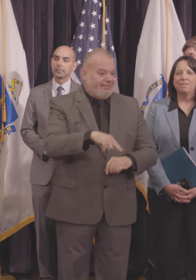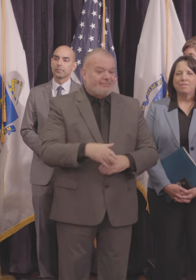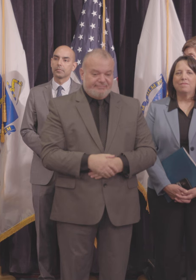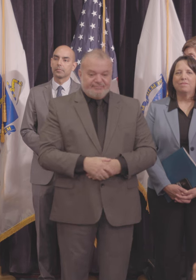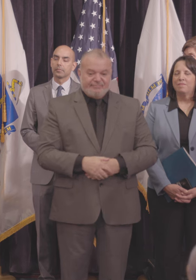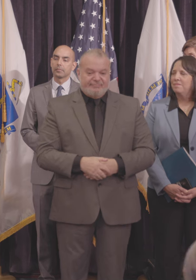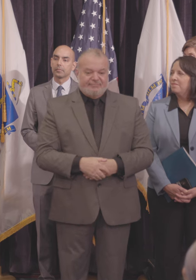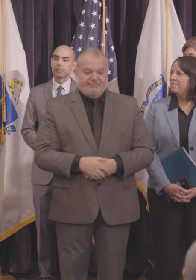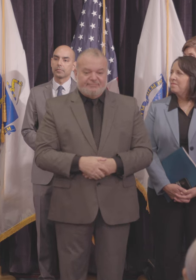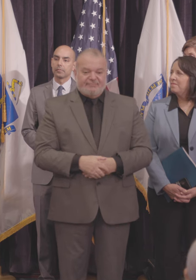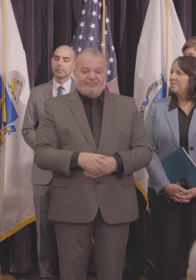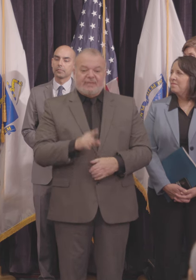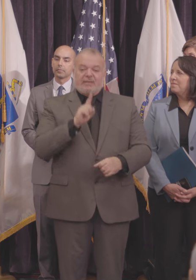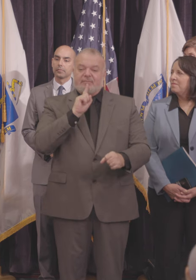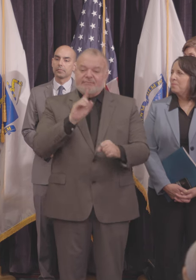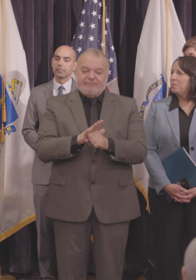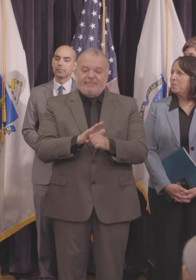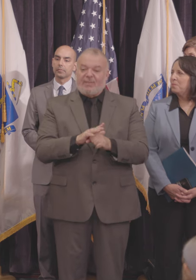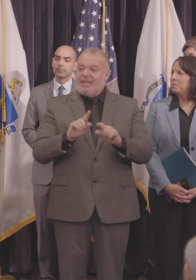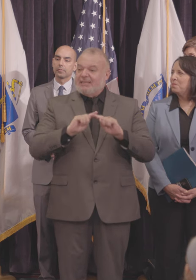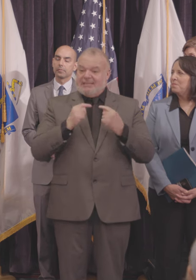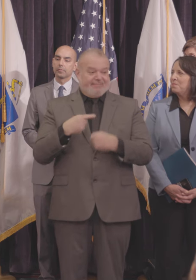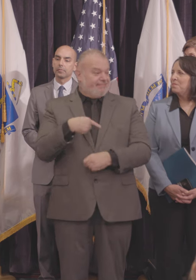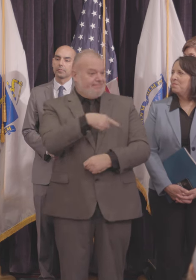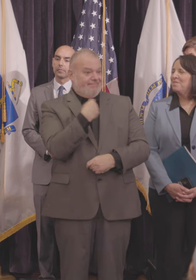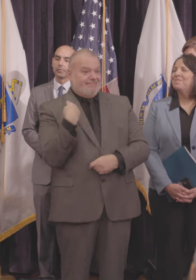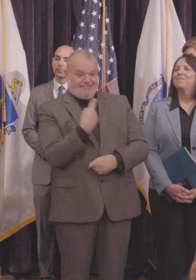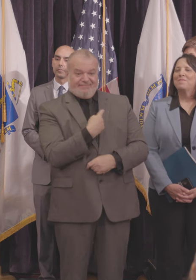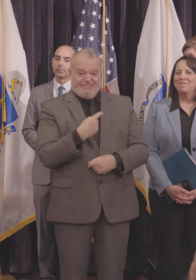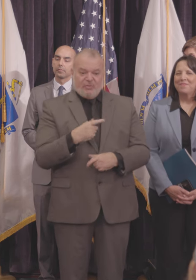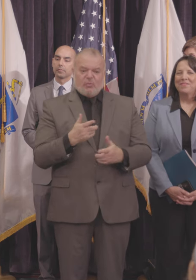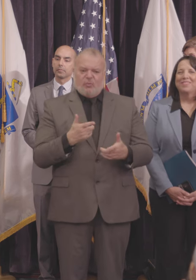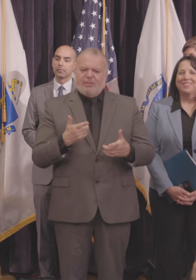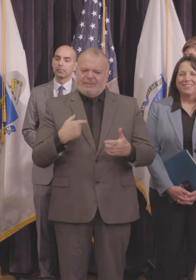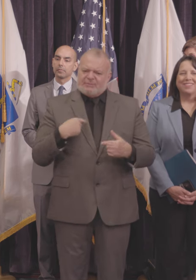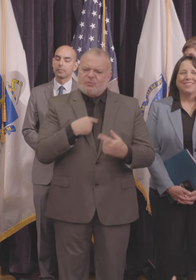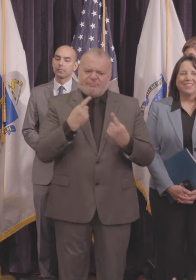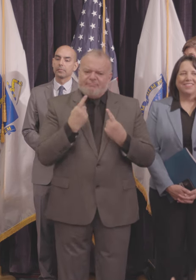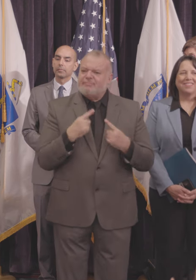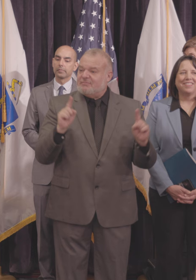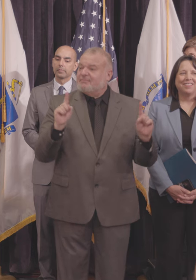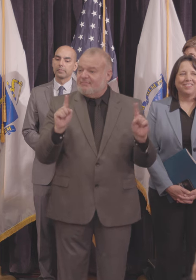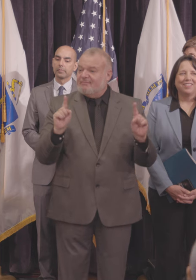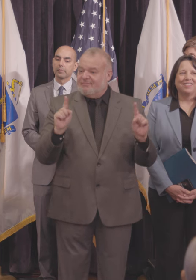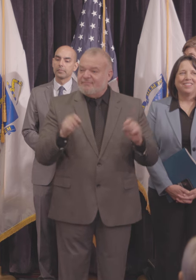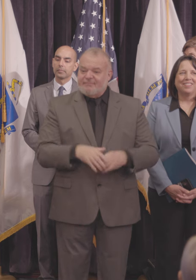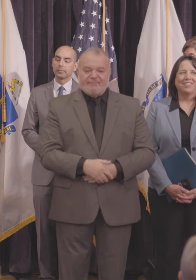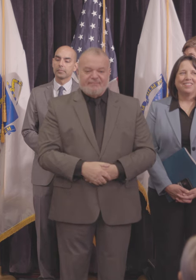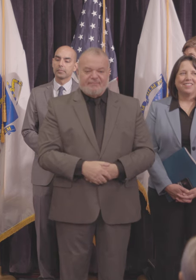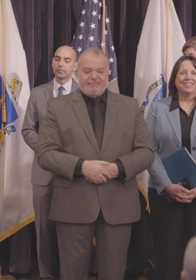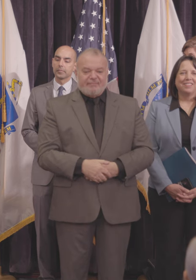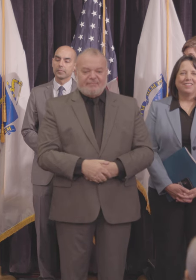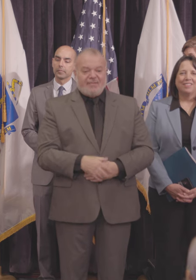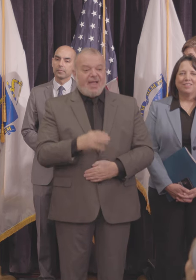success, and it is in that spirit we officially today hand over the budget for our friends in the legislature,